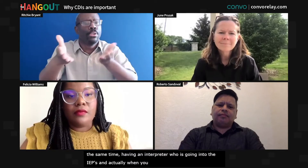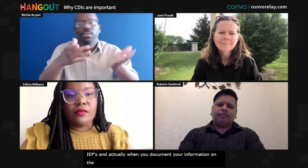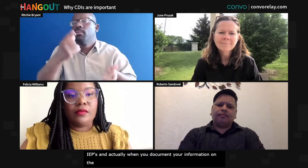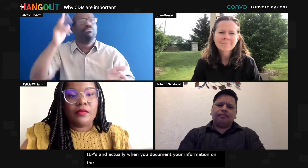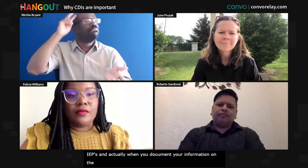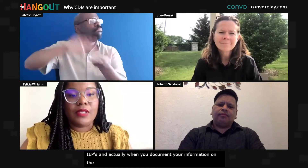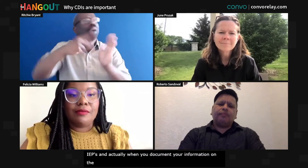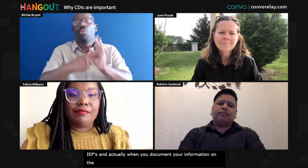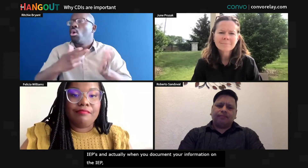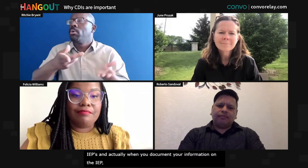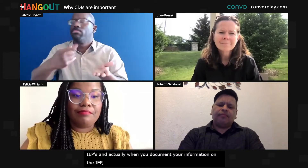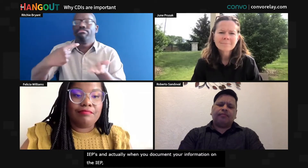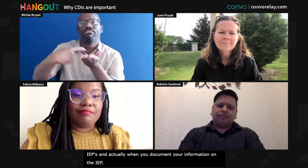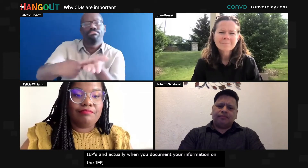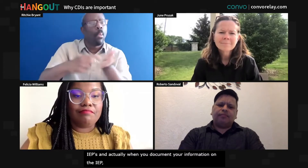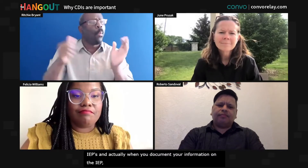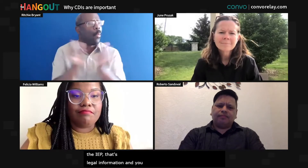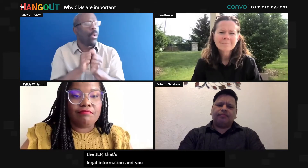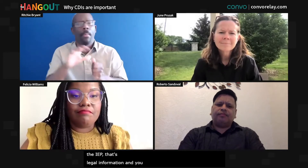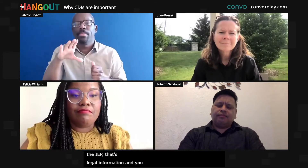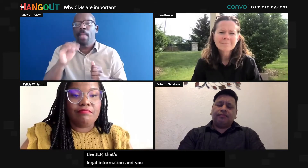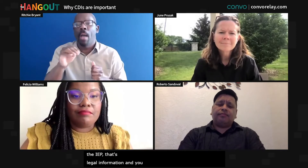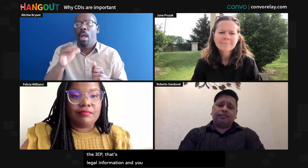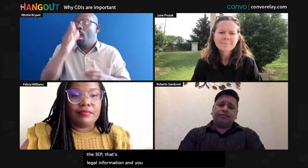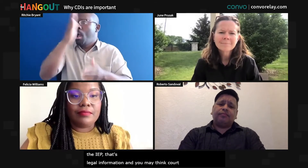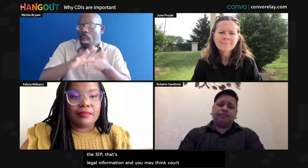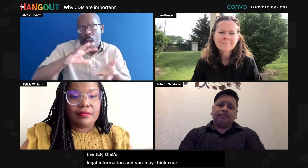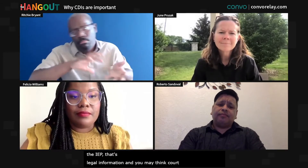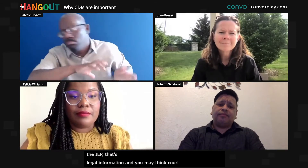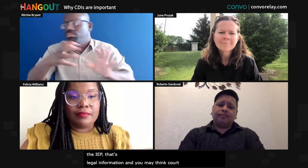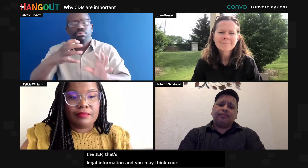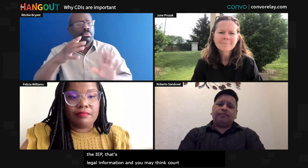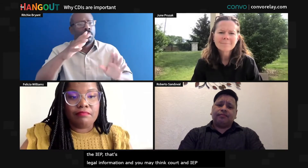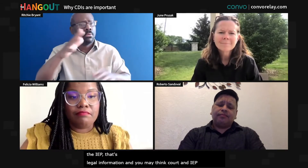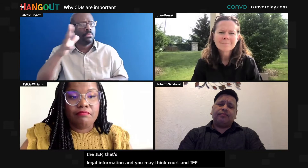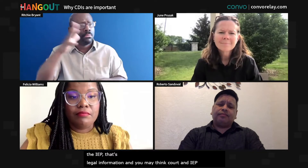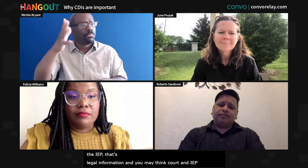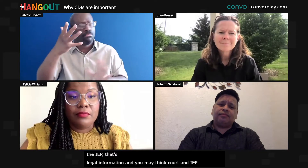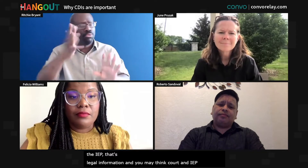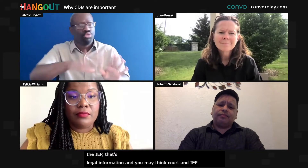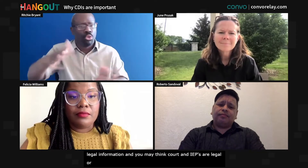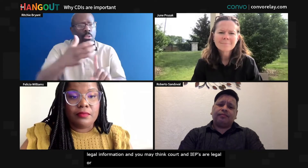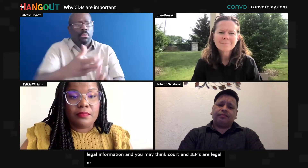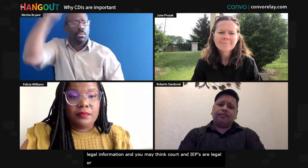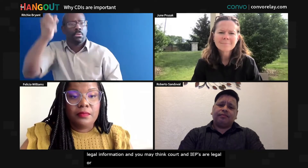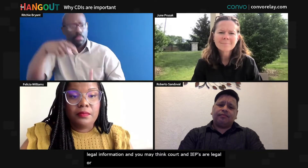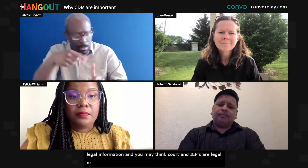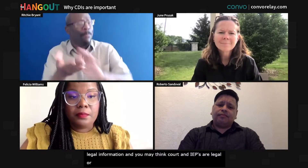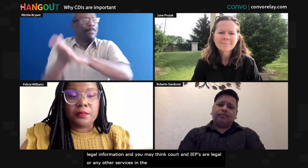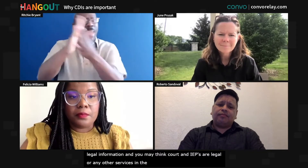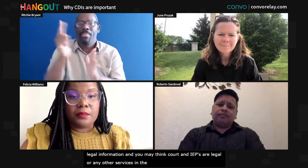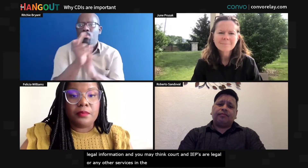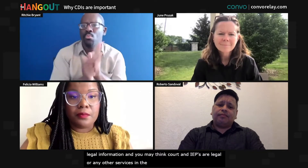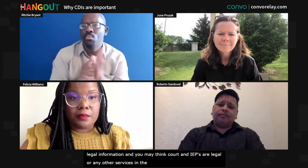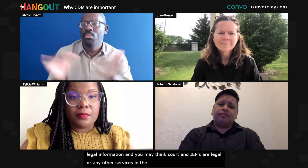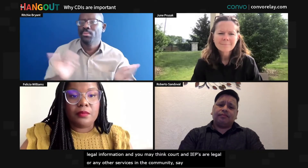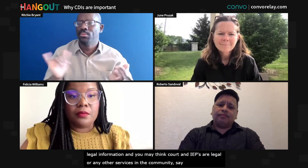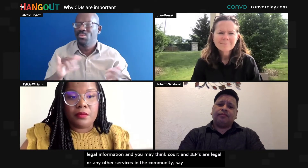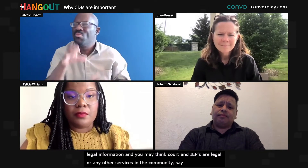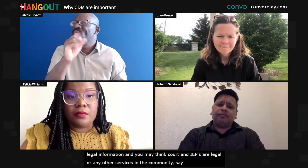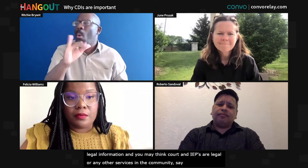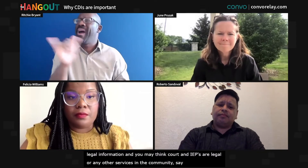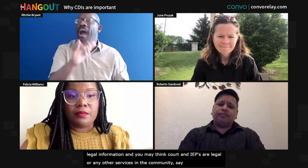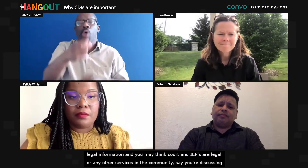think court and IEPs are different, or if you're going to any other services in the community, maybe let's say you're discussing anything with any information that's